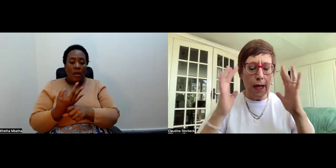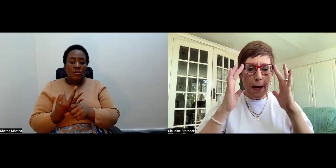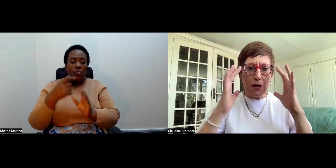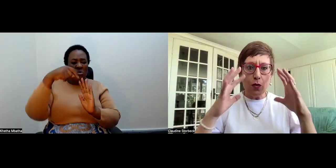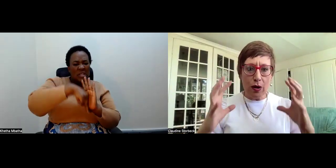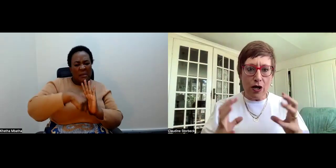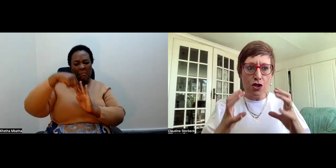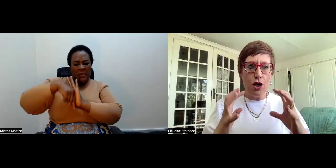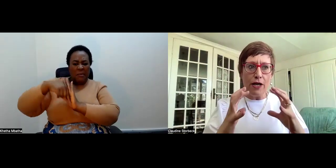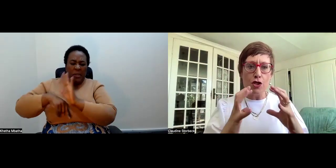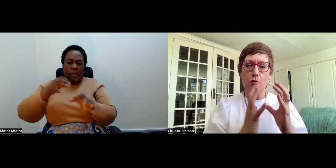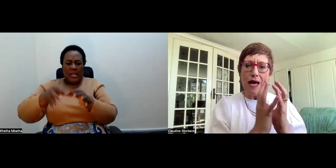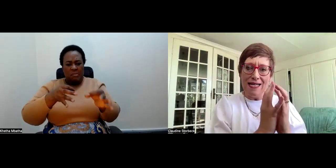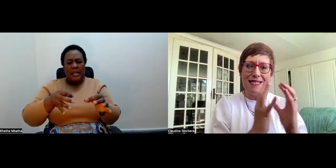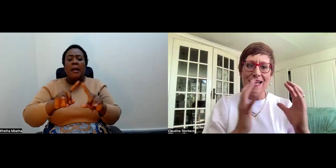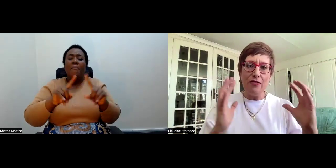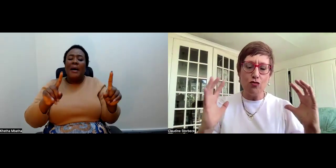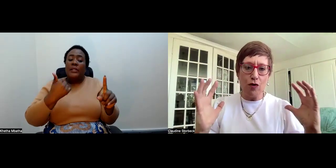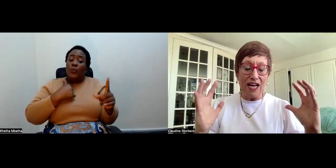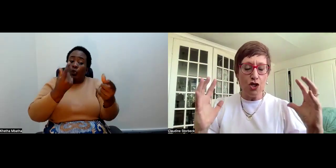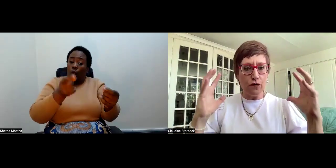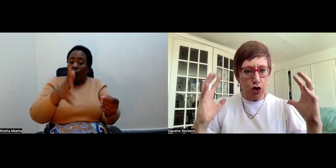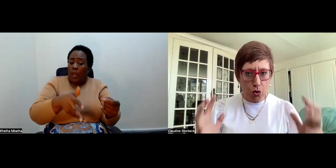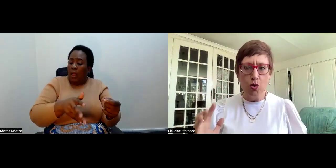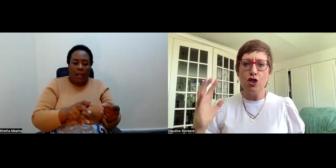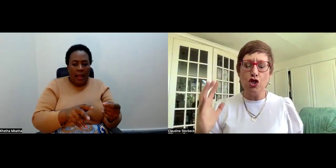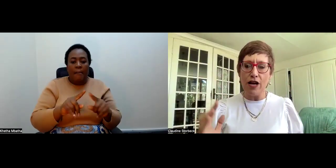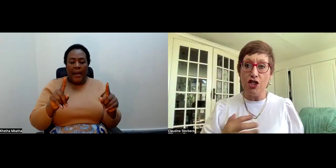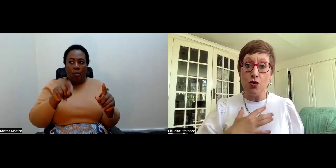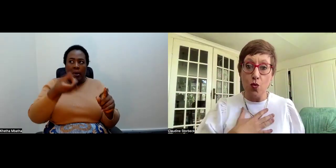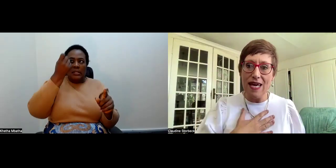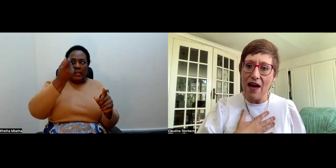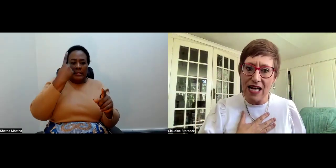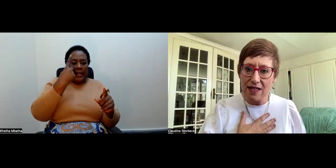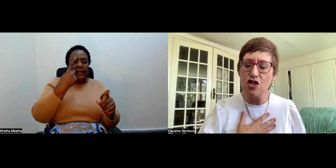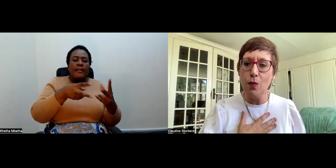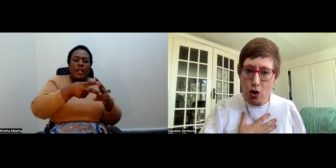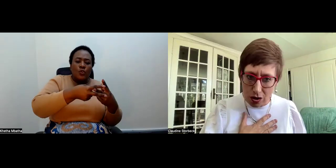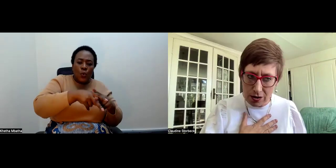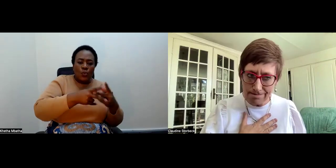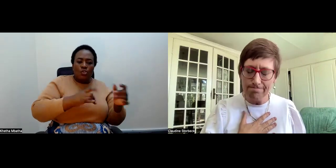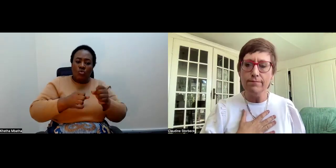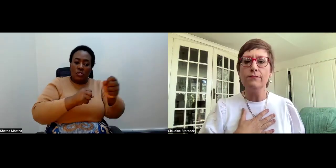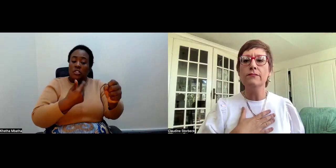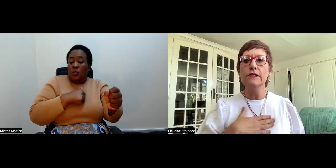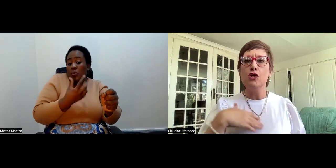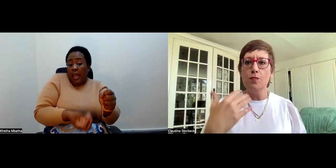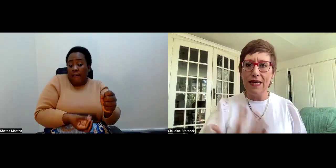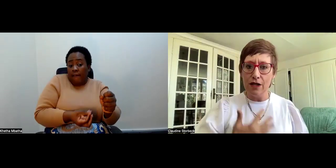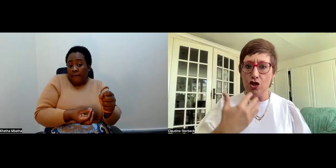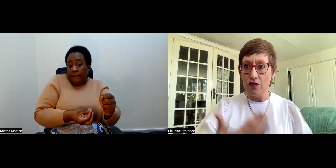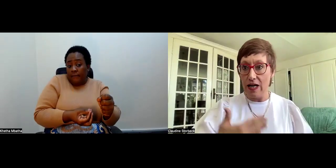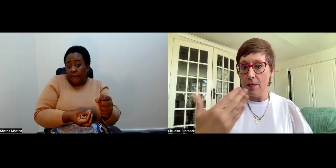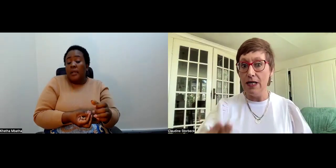do. But what we want to make sure is that we understand the range of tools and strategies we have at our disposal